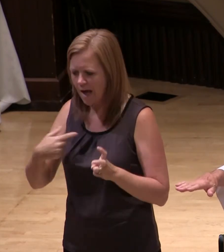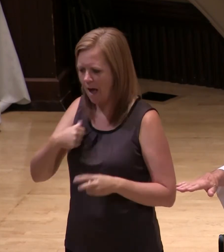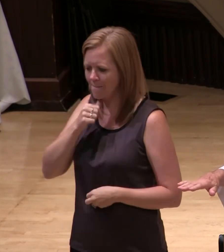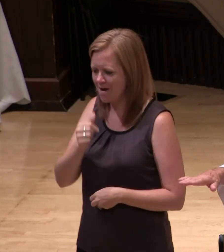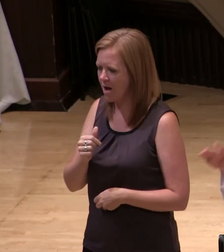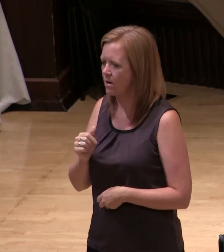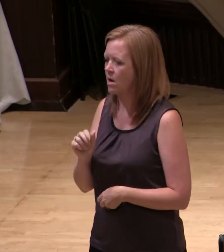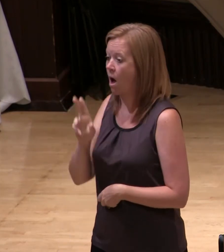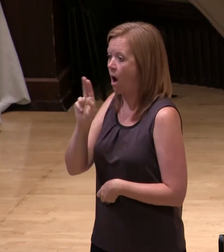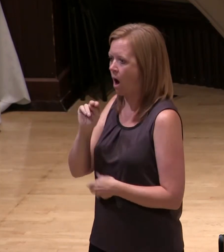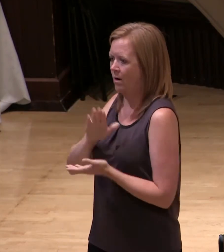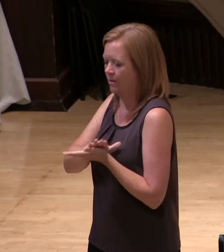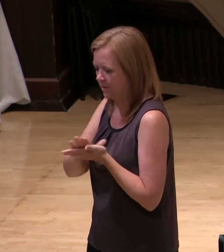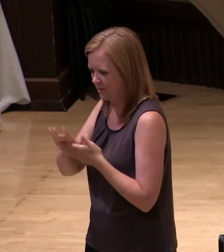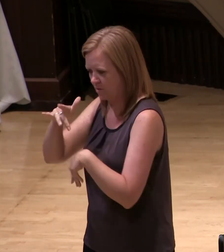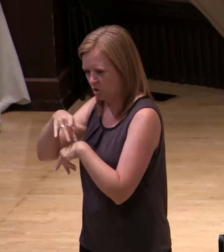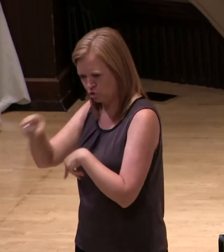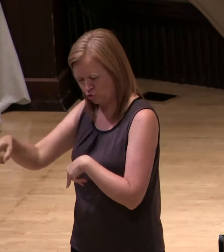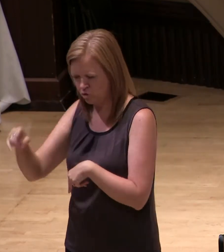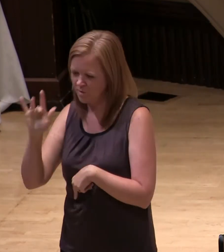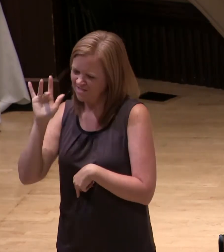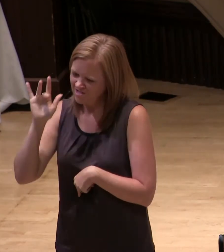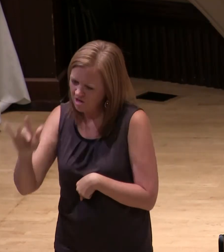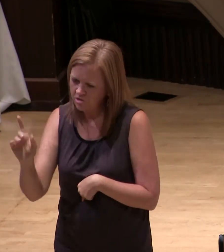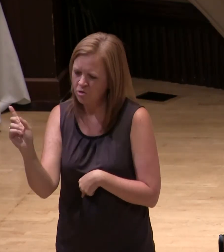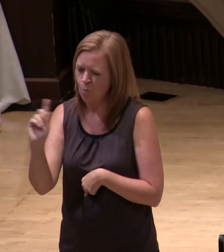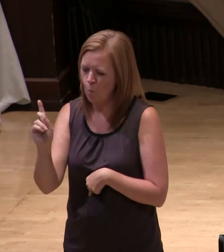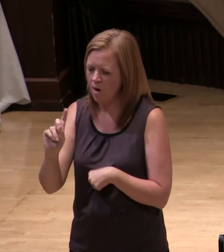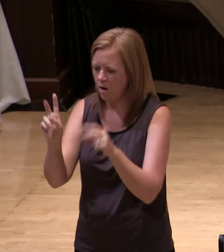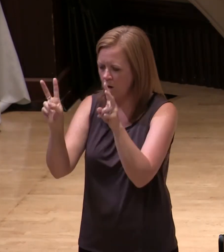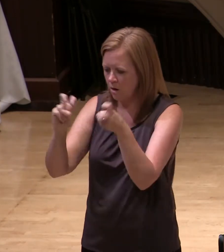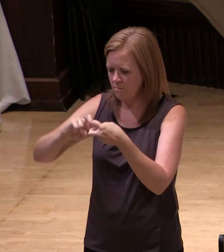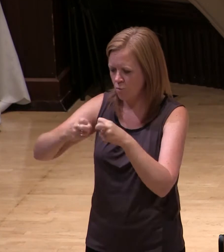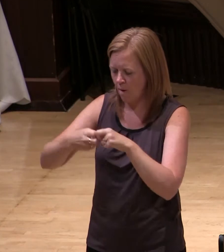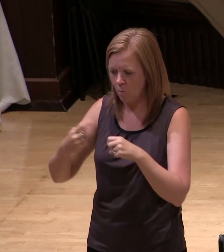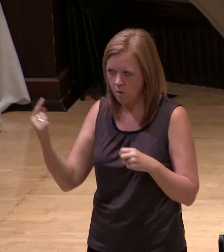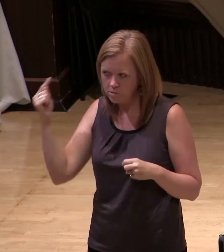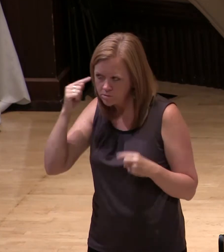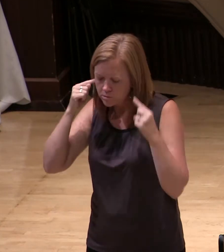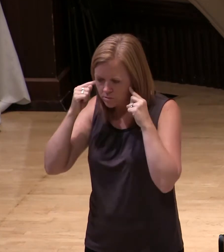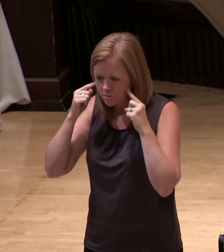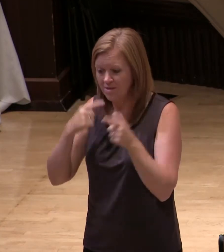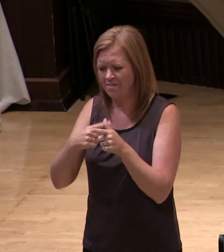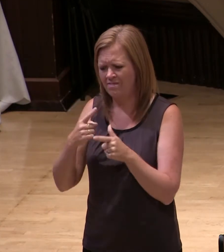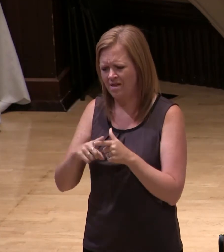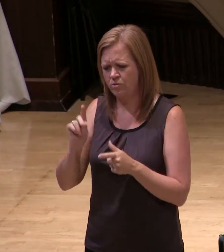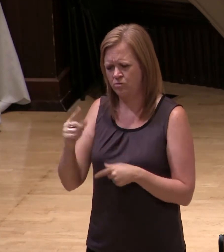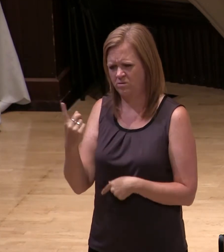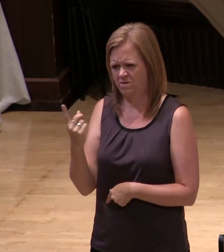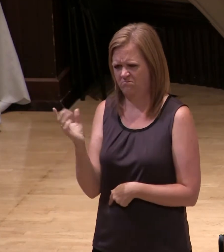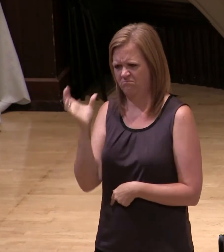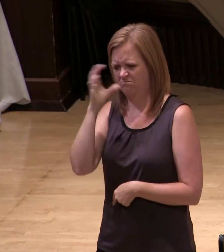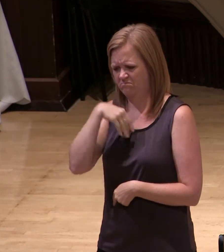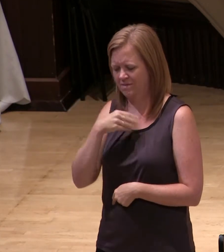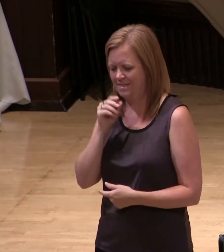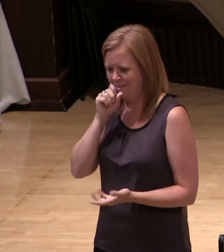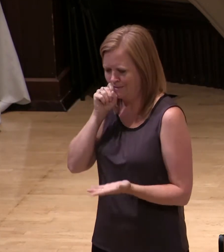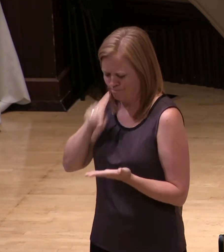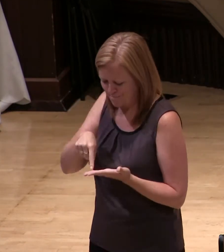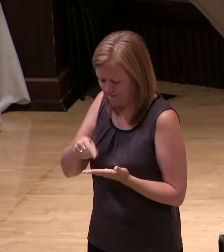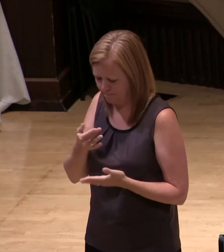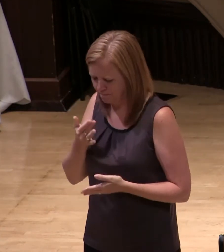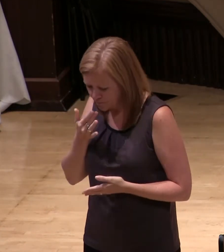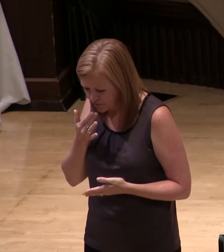by touching you. So he touched him right where he was infirm. And then he does an unusual thing. He spits,